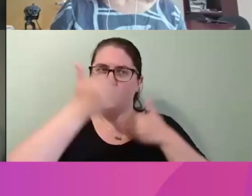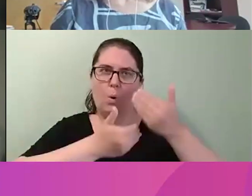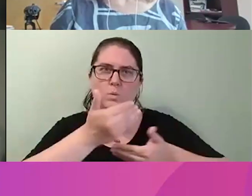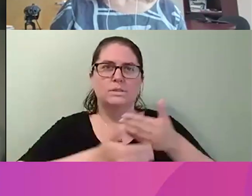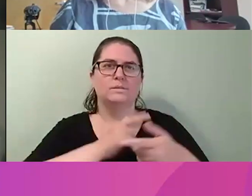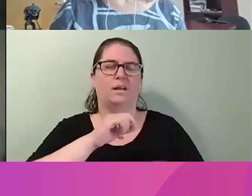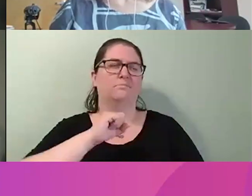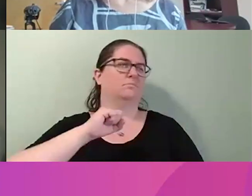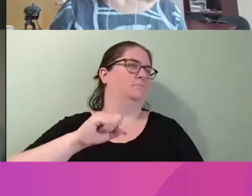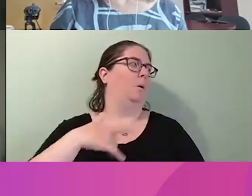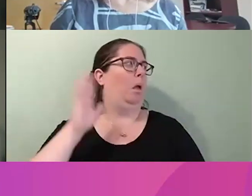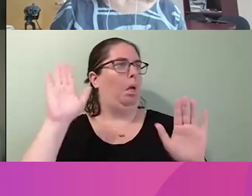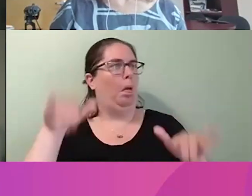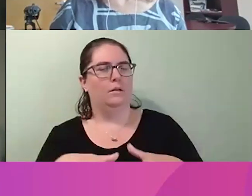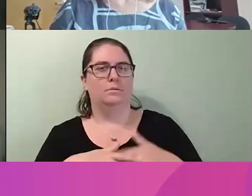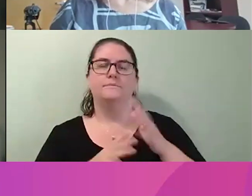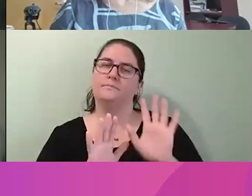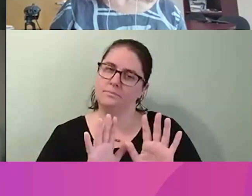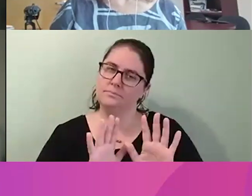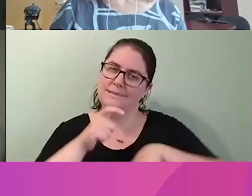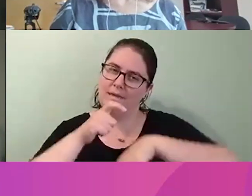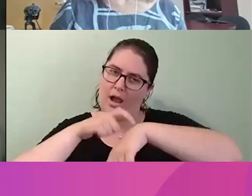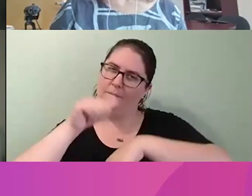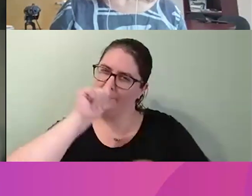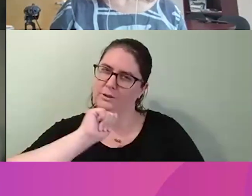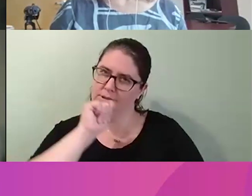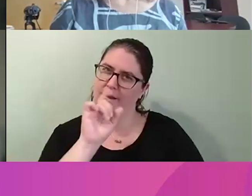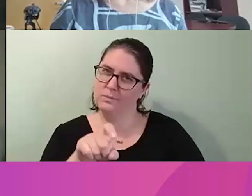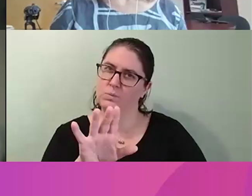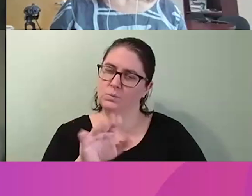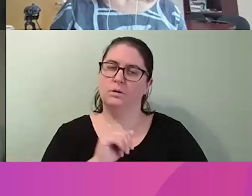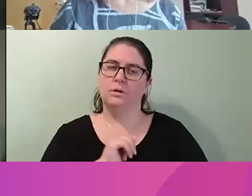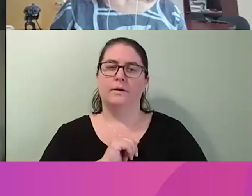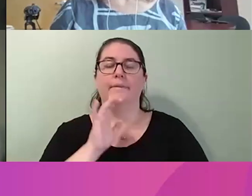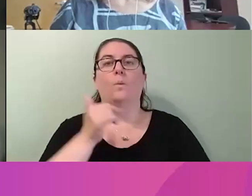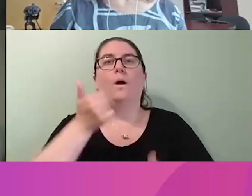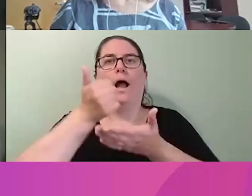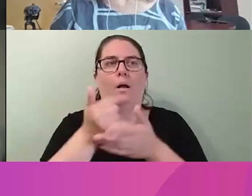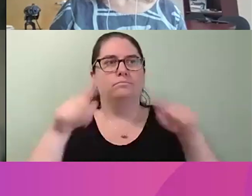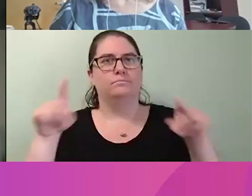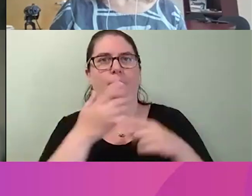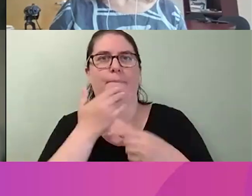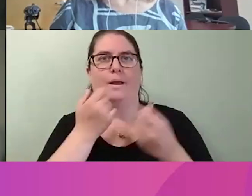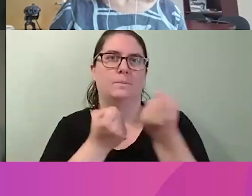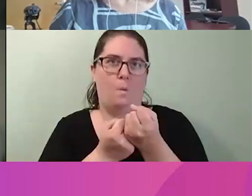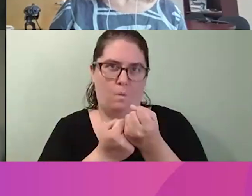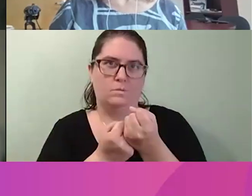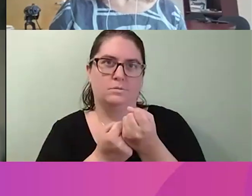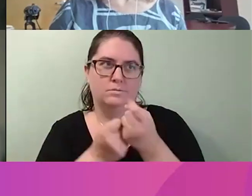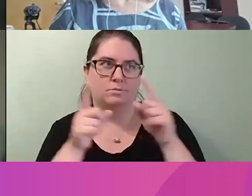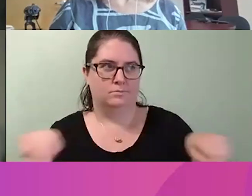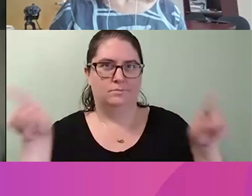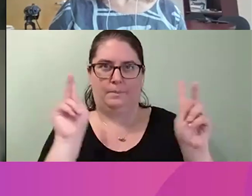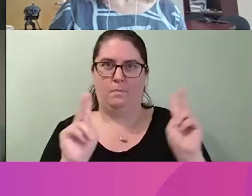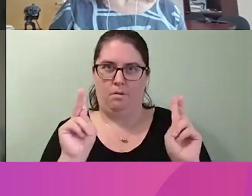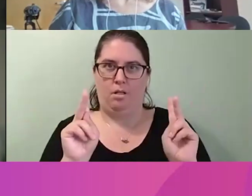the situation. And so this gonna help to give better support to these types of people. So